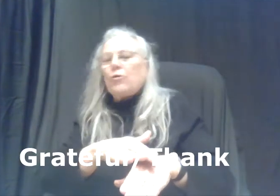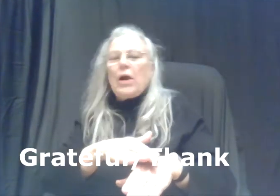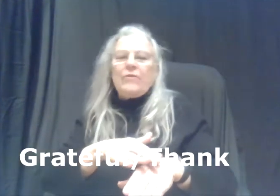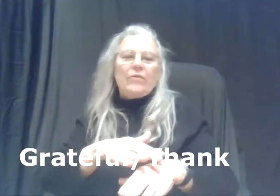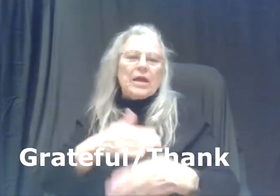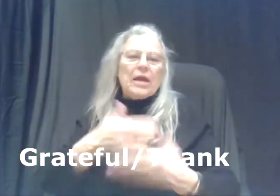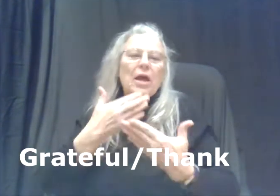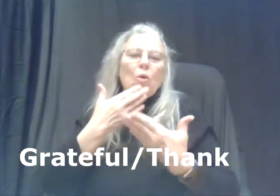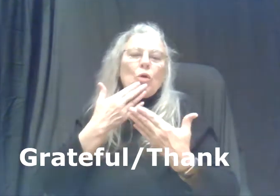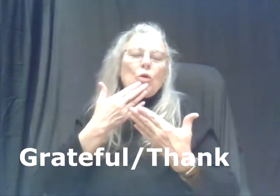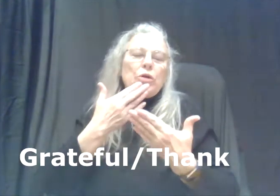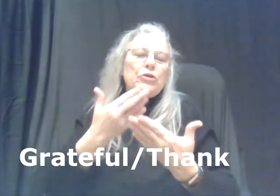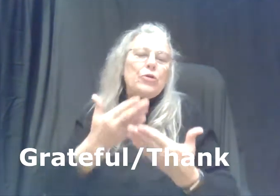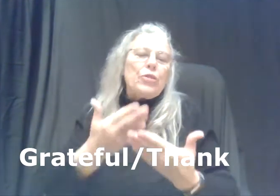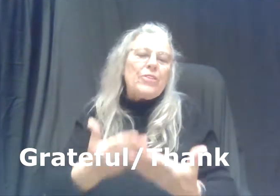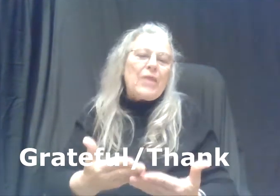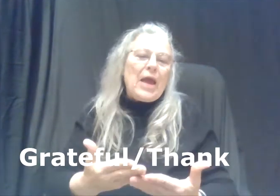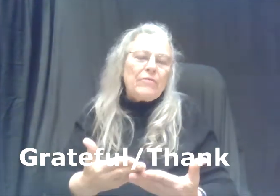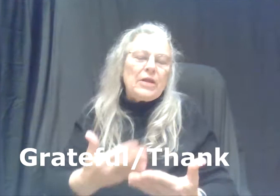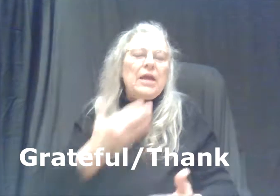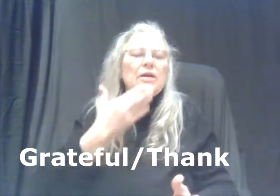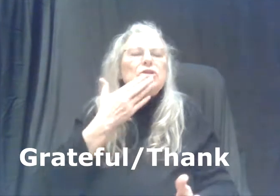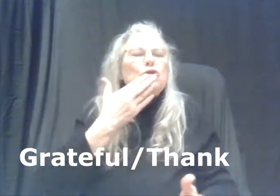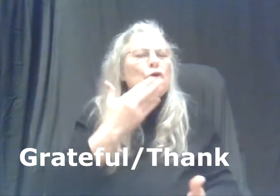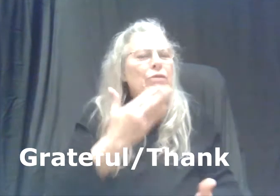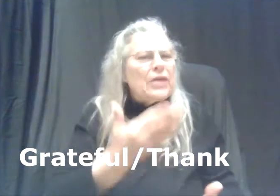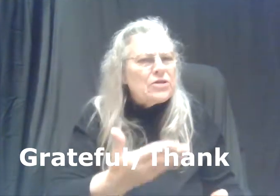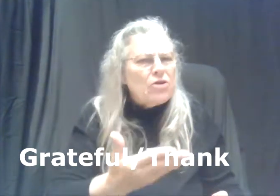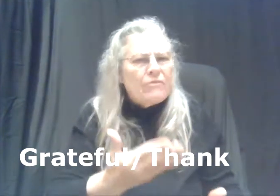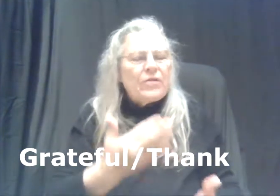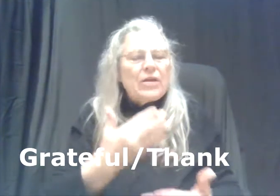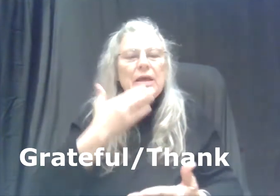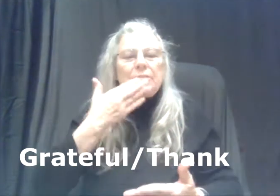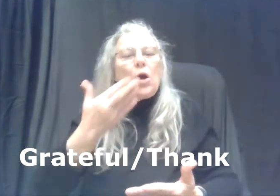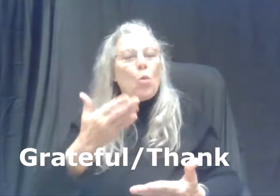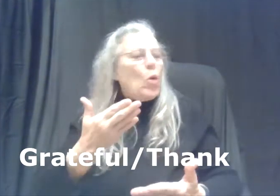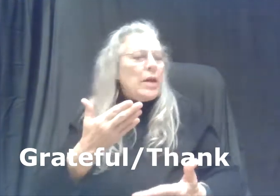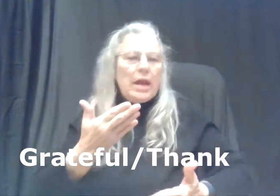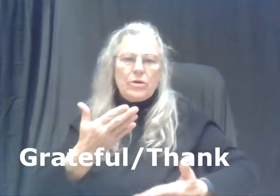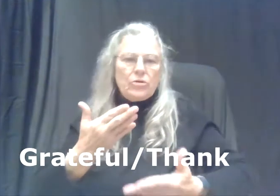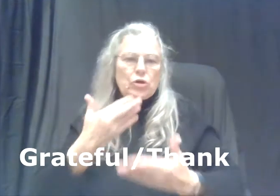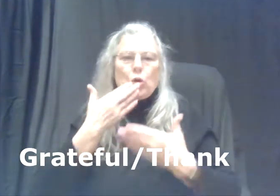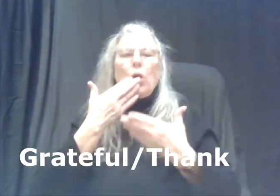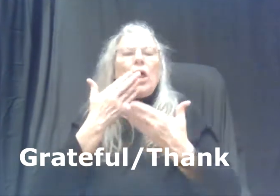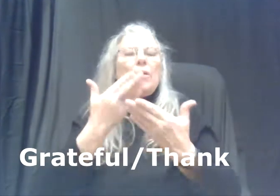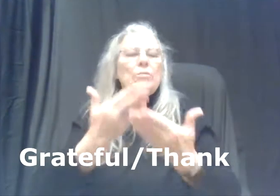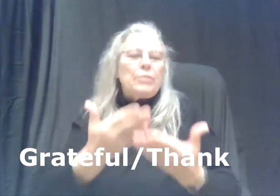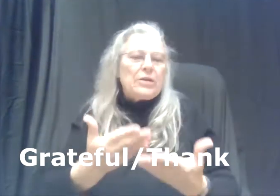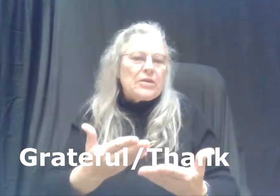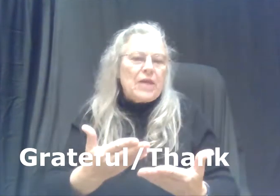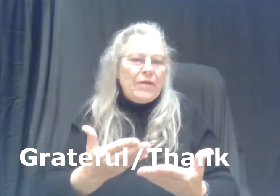gratefully. We're going to do thankfully here. It's good things off the list, one hand or two, but thankfully.